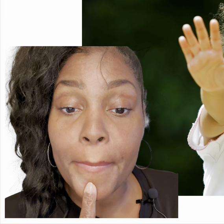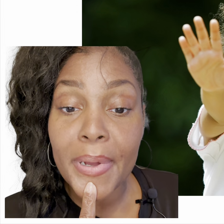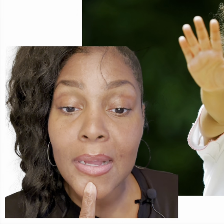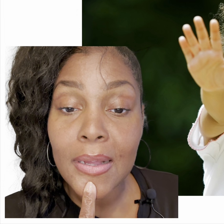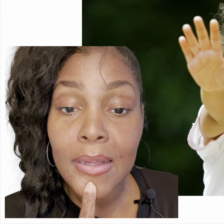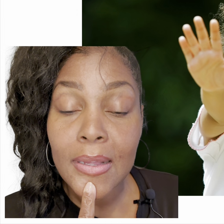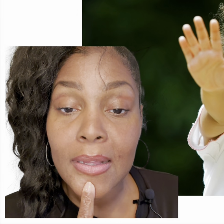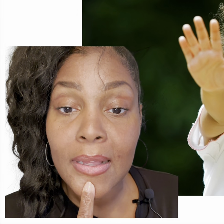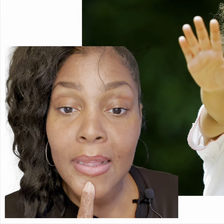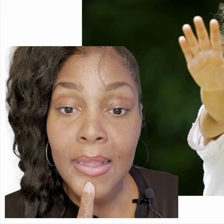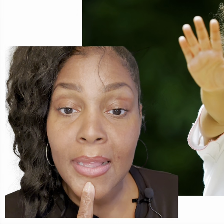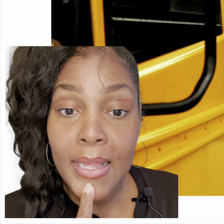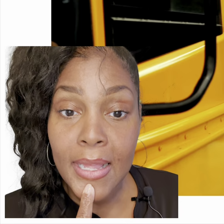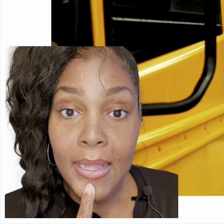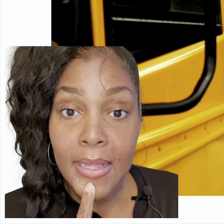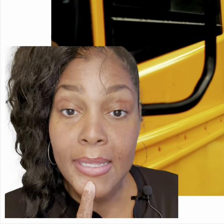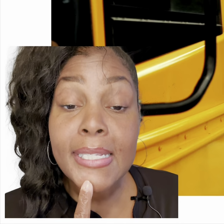Stop.